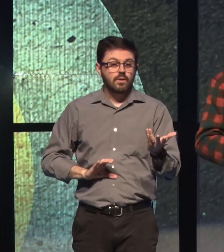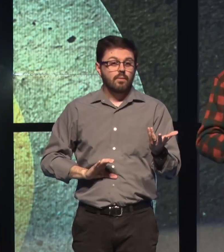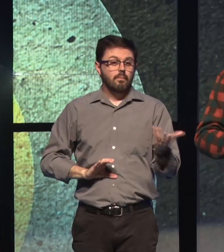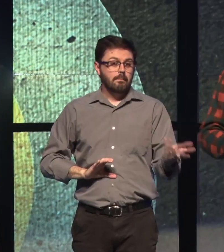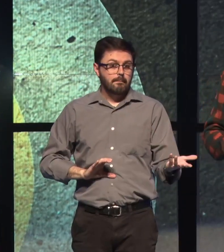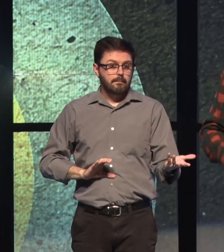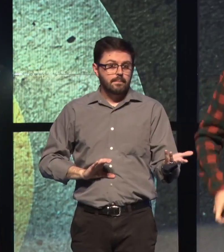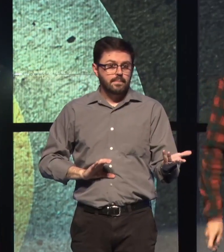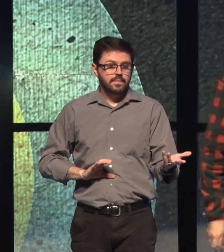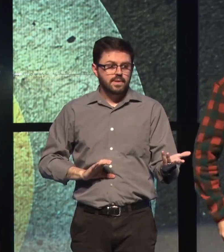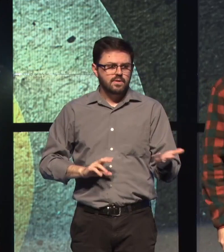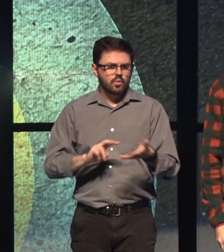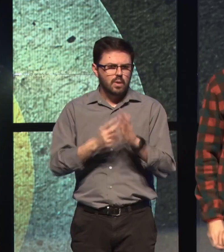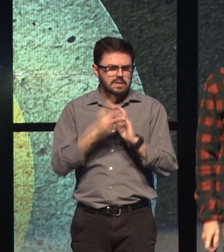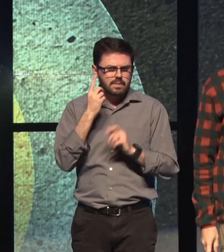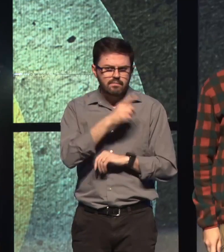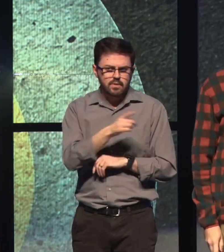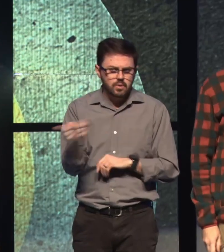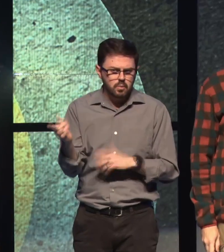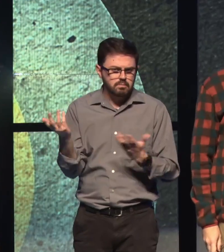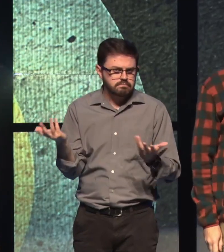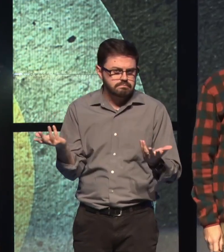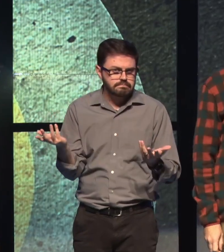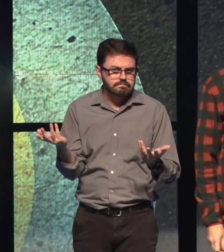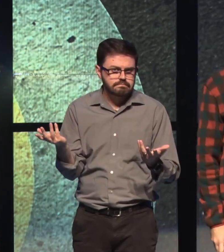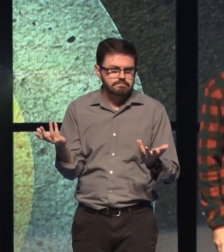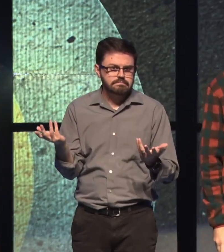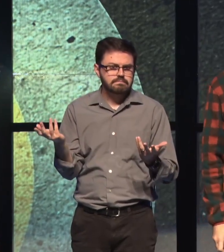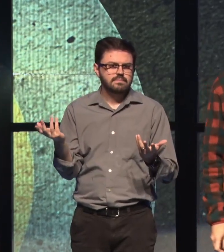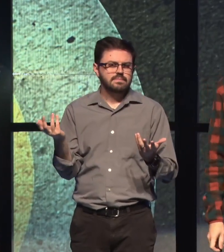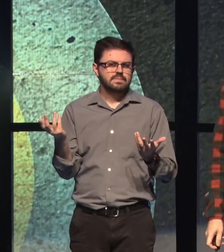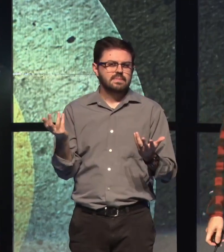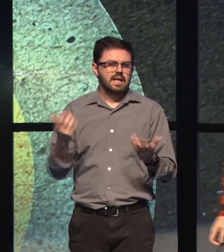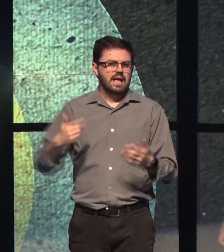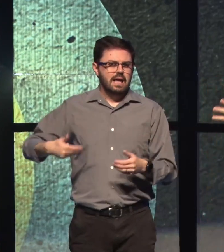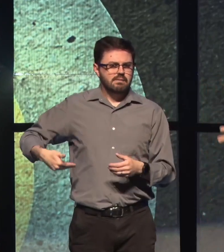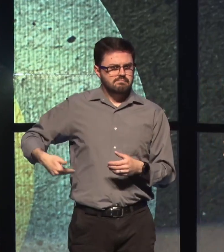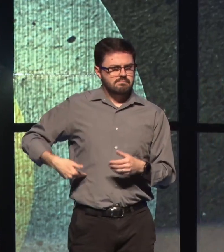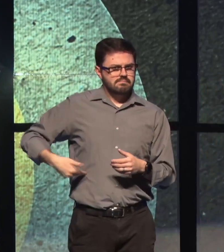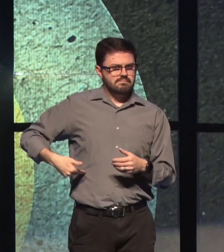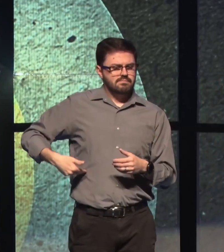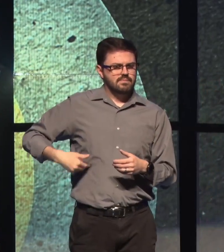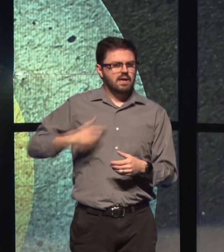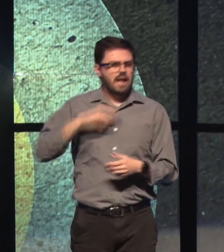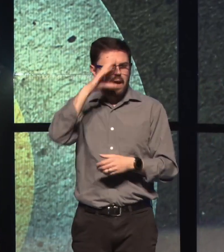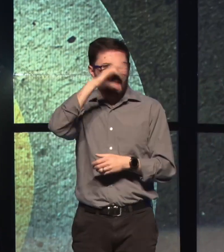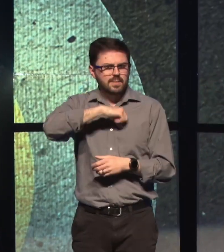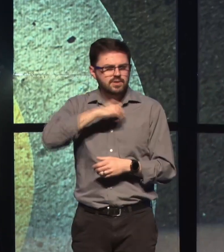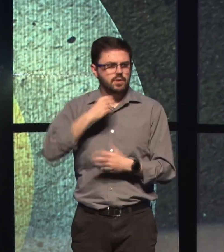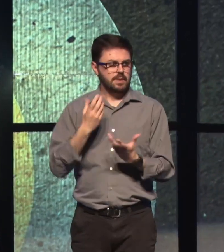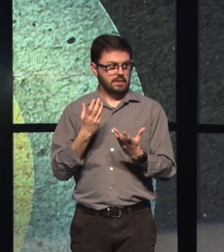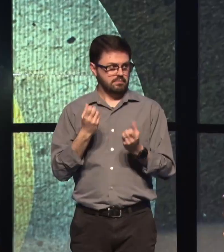just say, well, what does that mean to you to live for Christ? Because I would bet as many people as we have in the room, for those of you that are